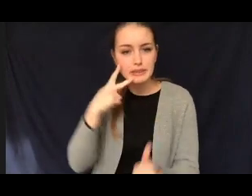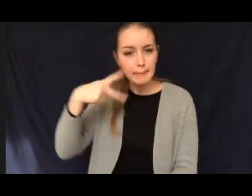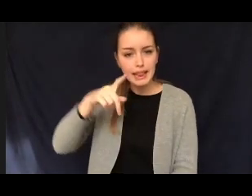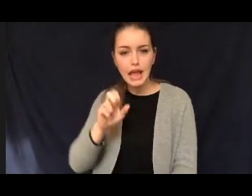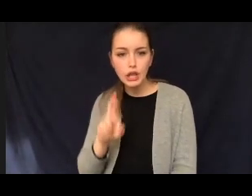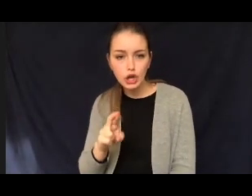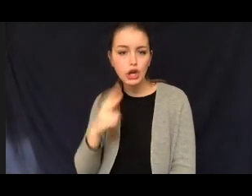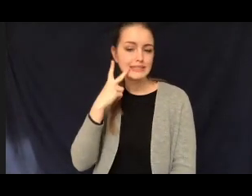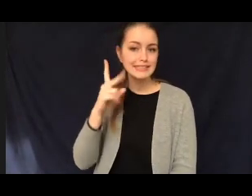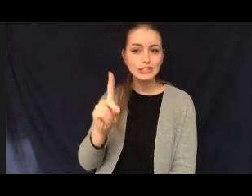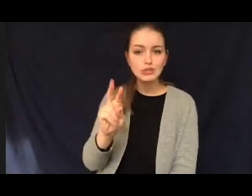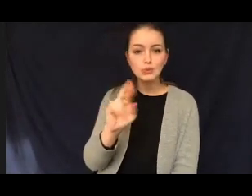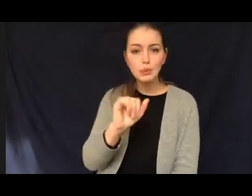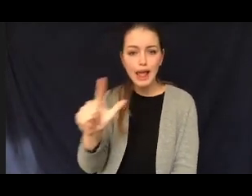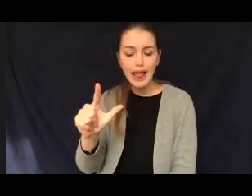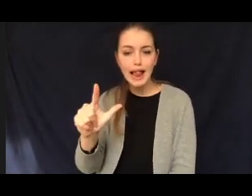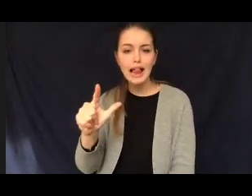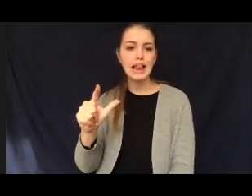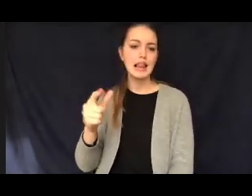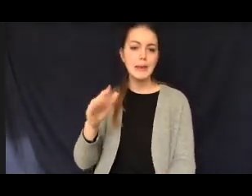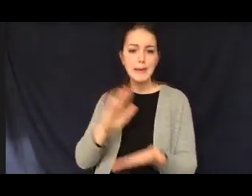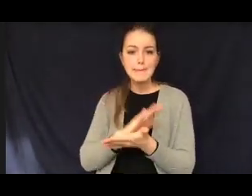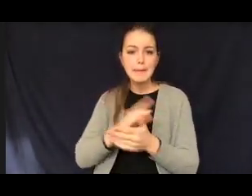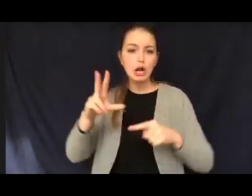with a drill and paperclip and stuff, says Oregon.